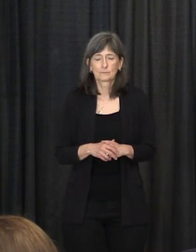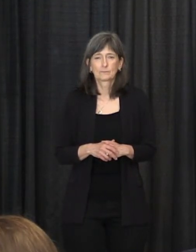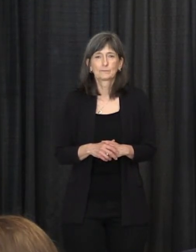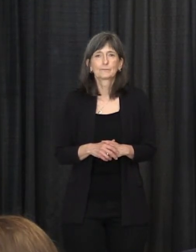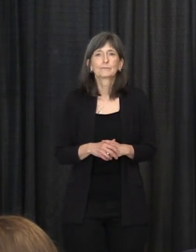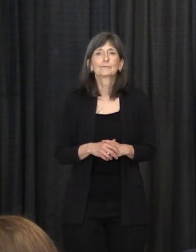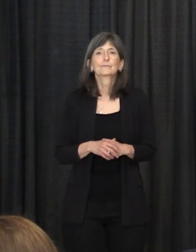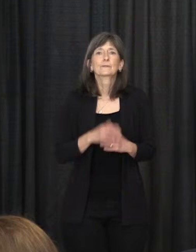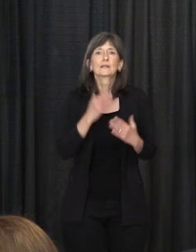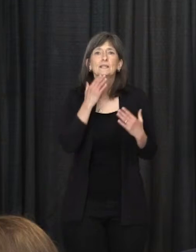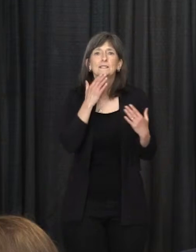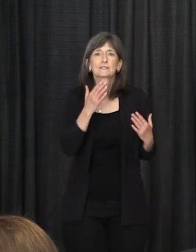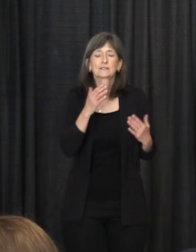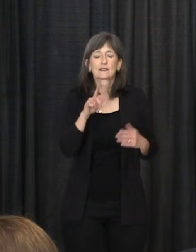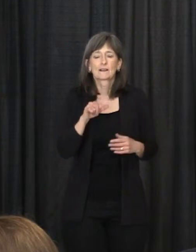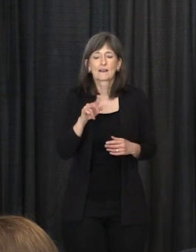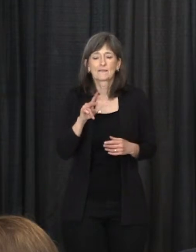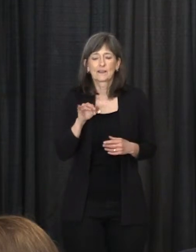Thank you, Lloydetta.